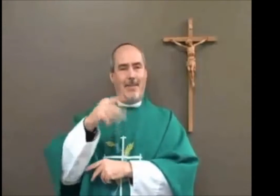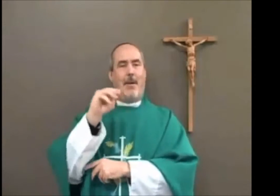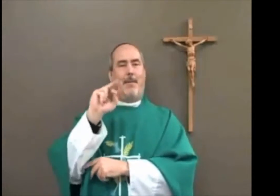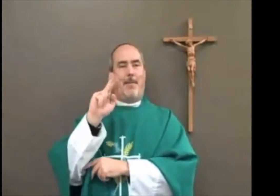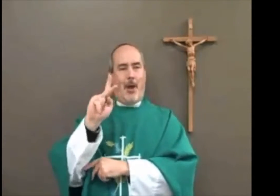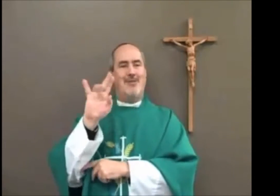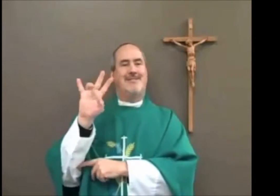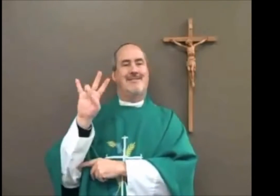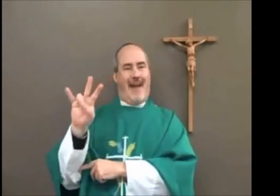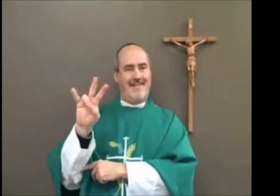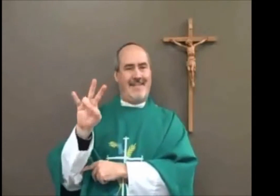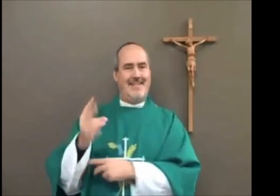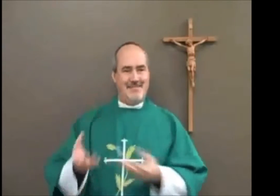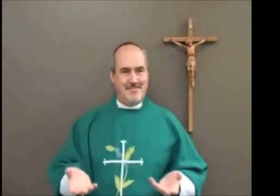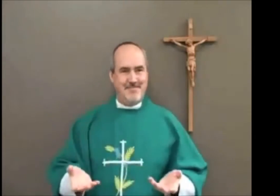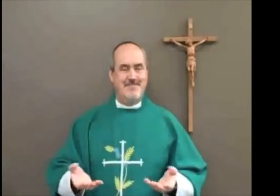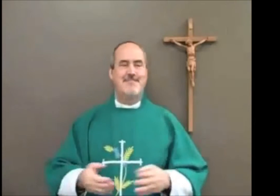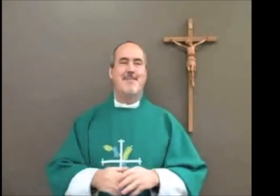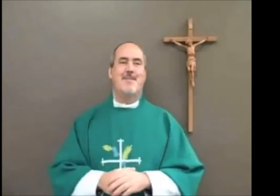Thus the name Camp Mark 7.